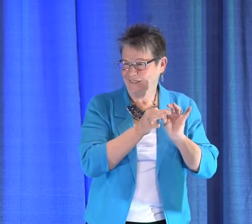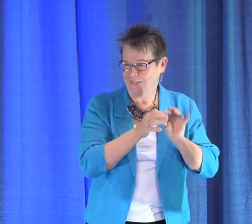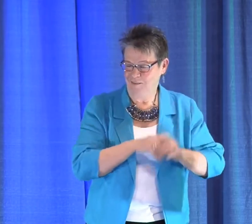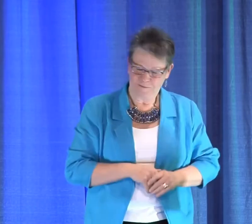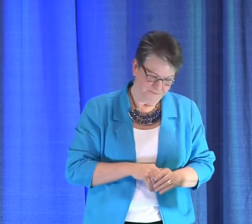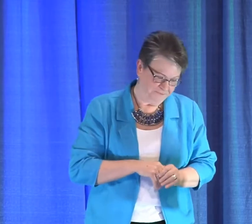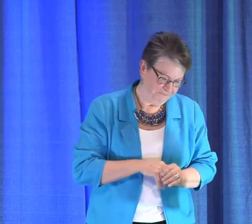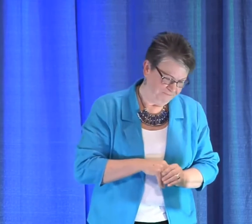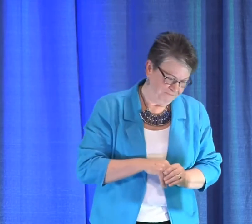community interpreting.